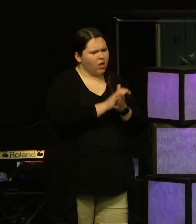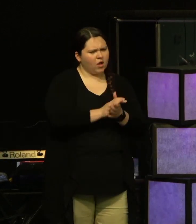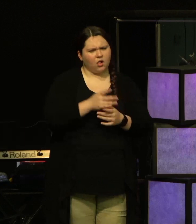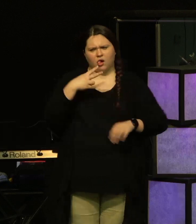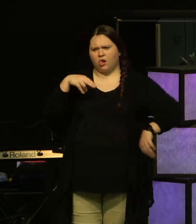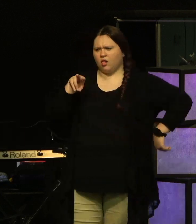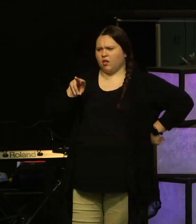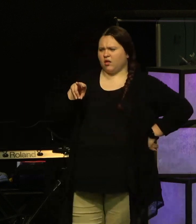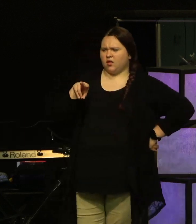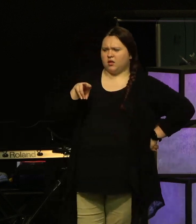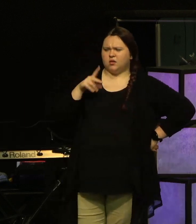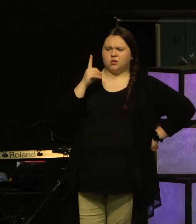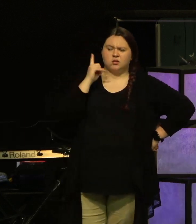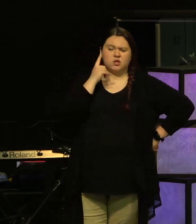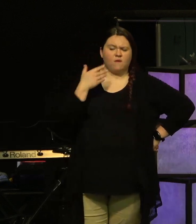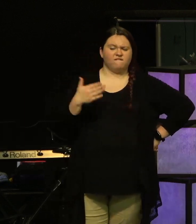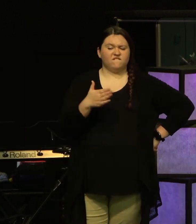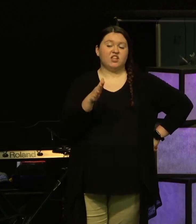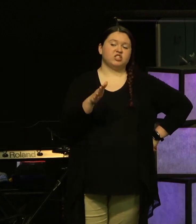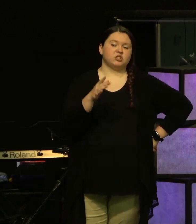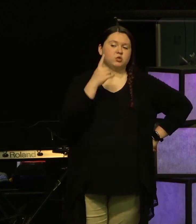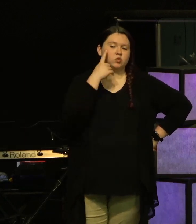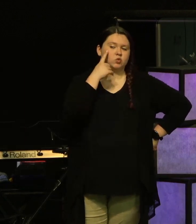said, well, it sounds a little fishy to me.